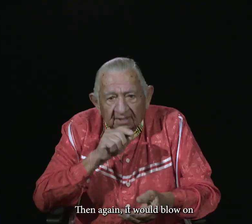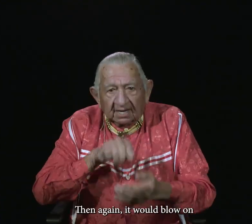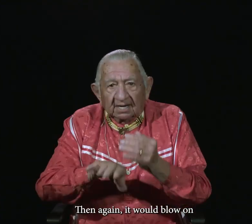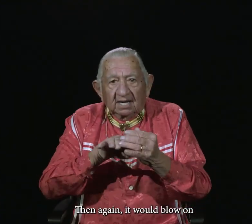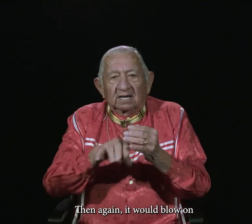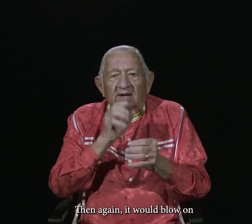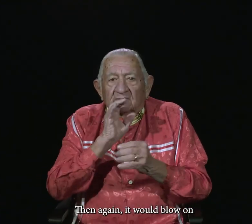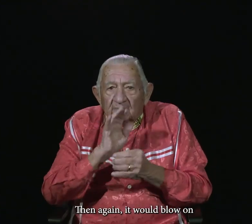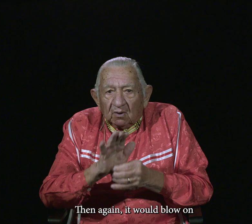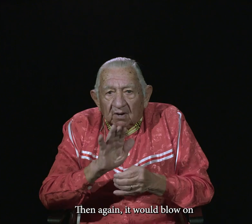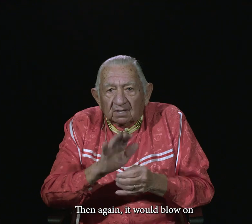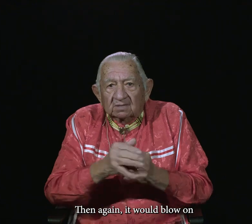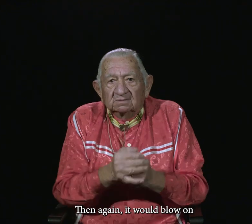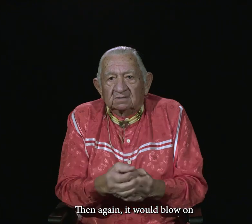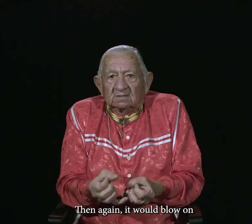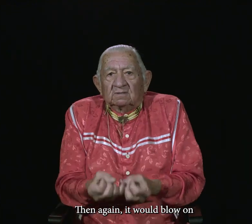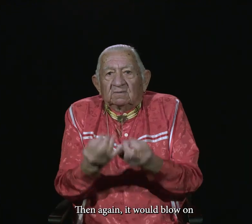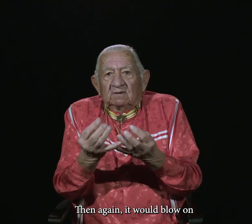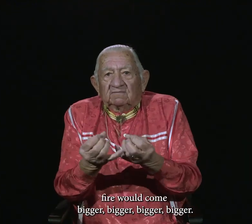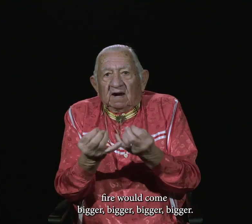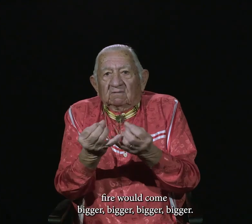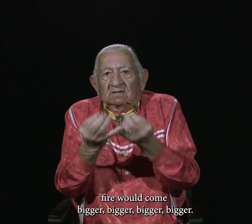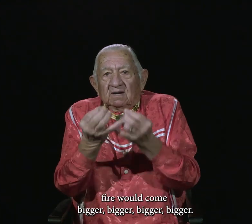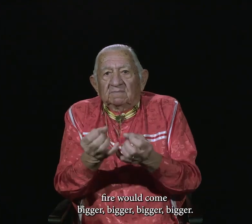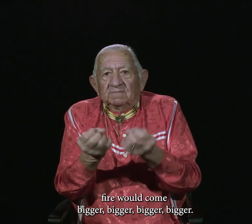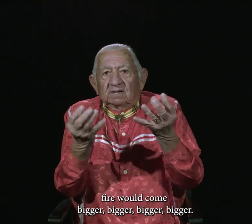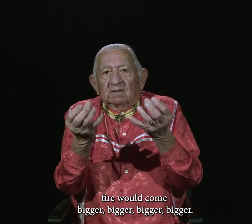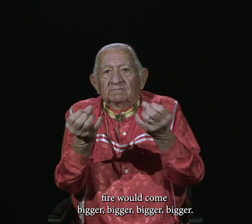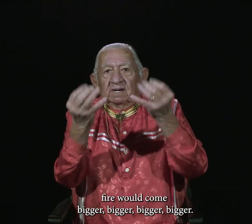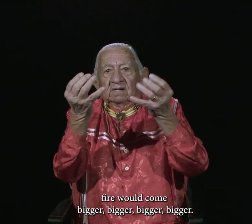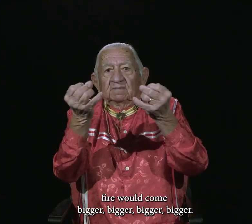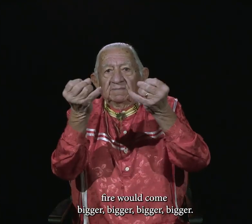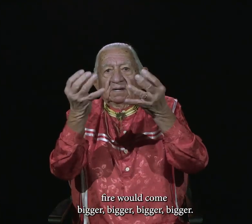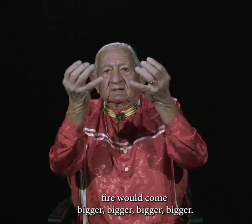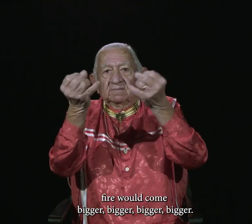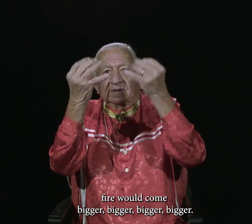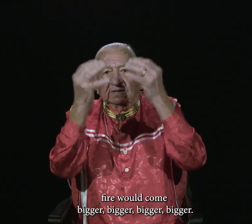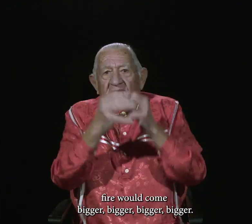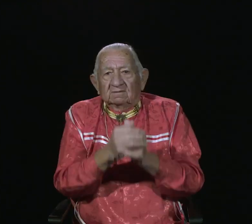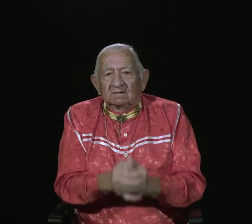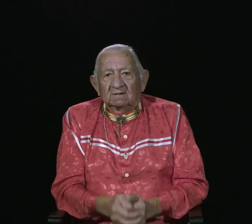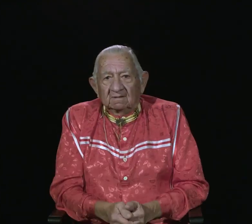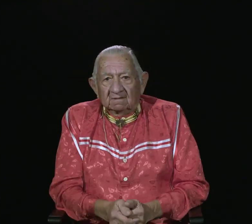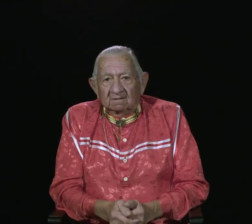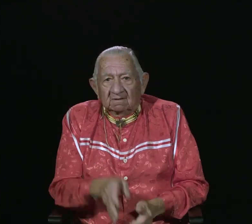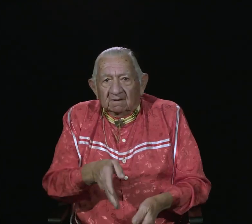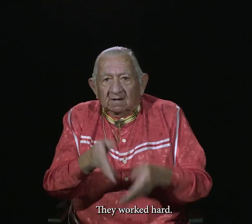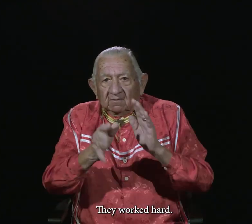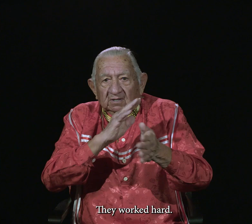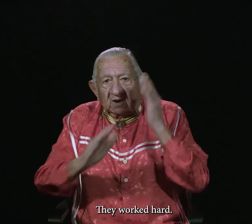Then again, they would blow on it. Fire would come bigger, bigger, bigger, bigger. They worked